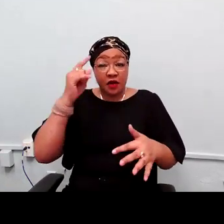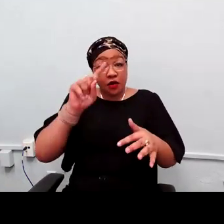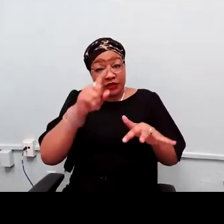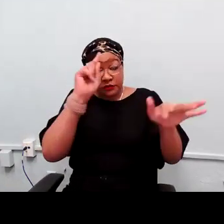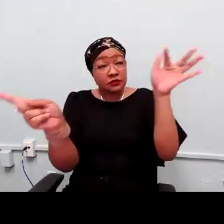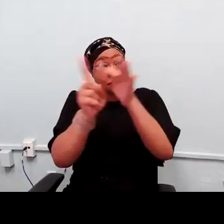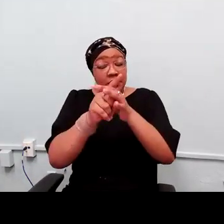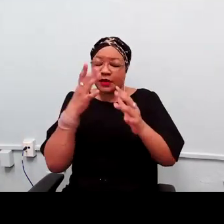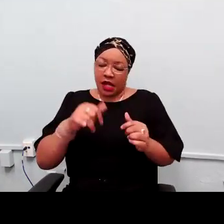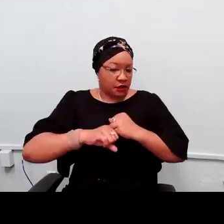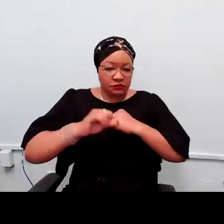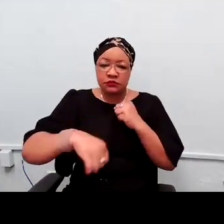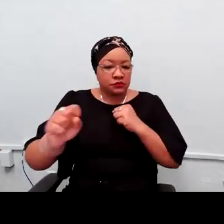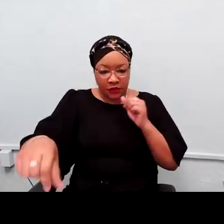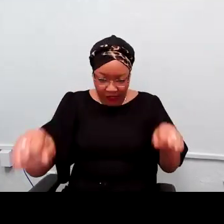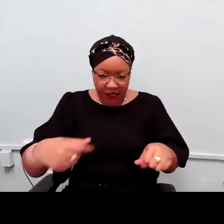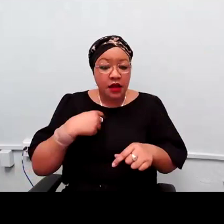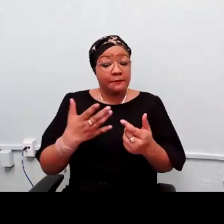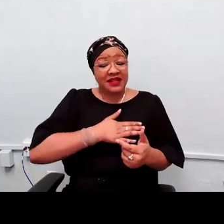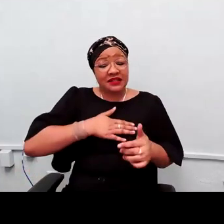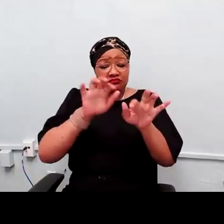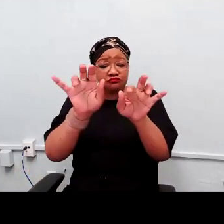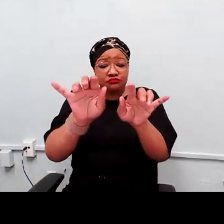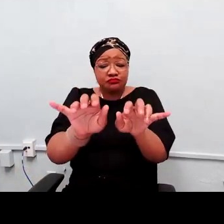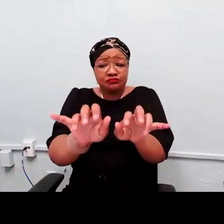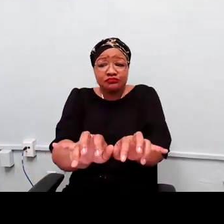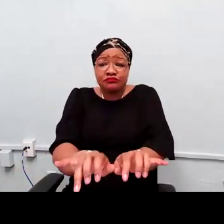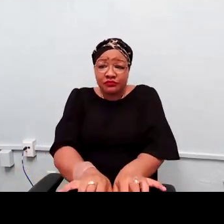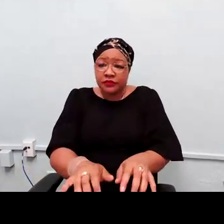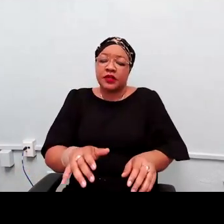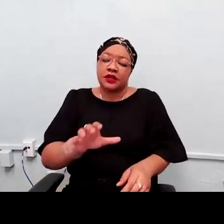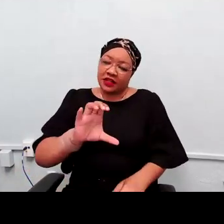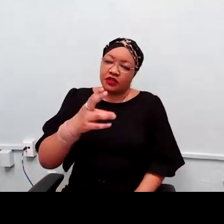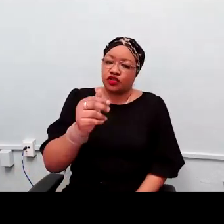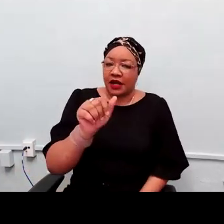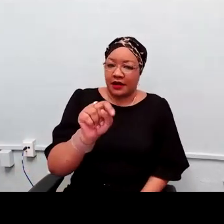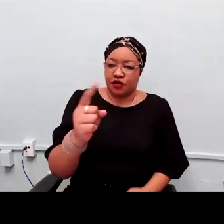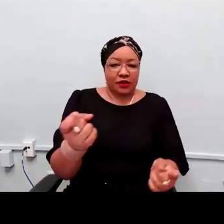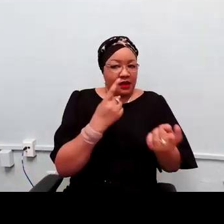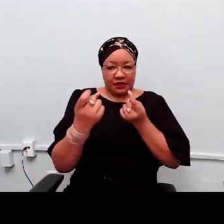hours, go ahead and throw them in the chat. You can ask me anything. So